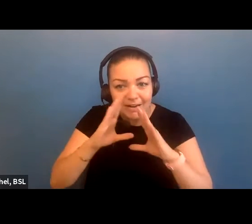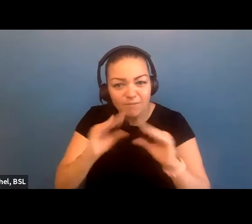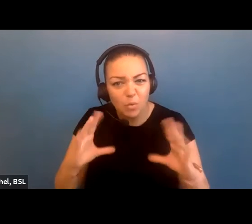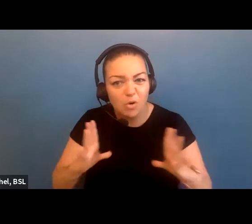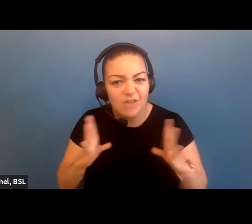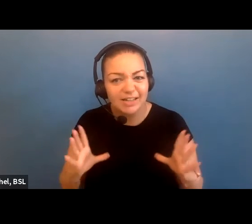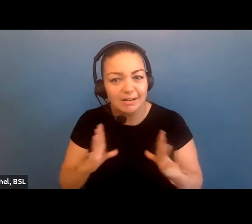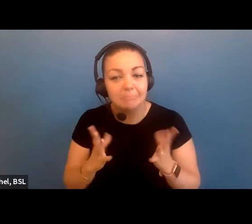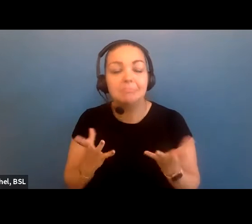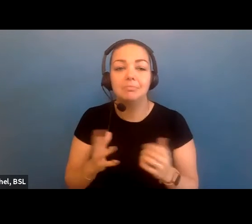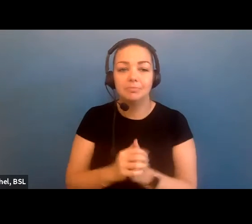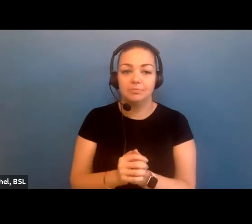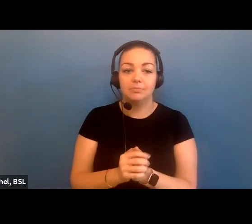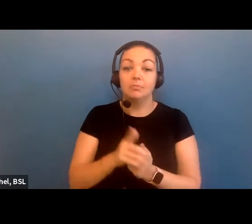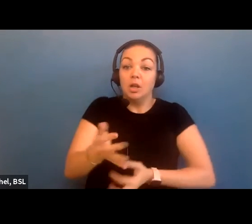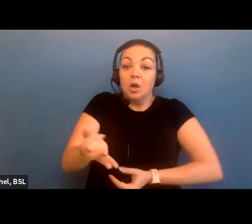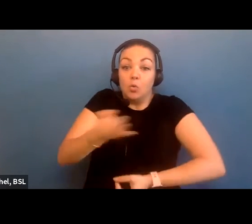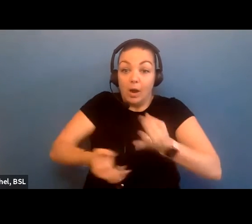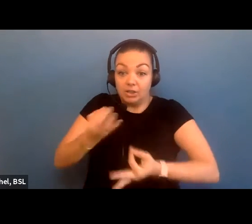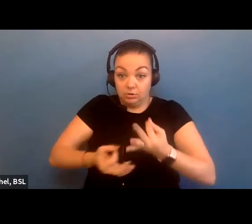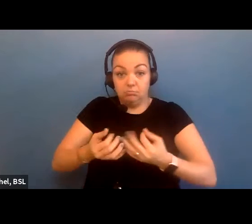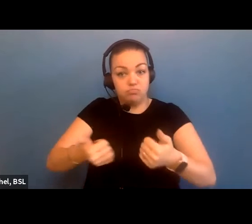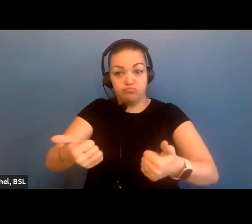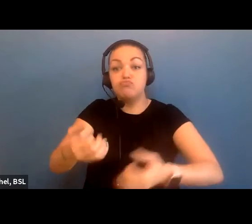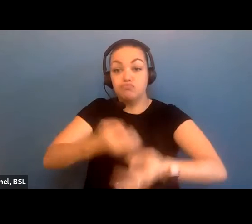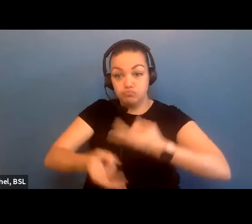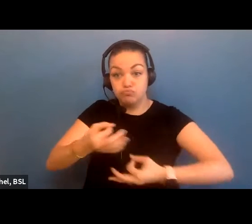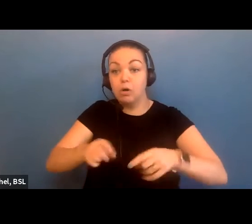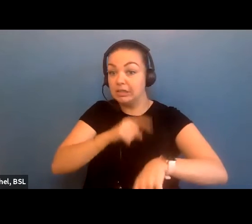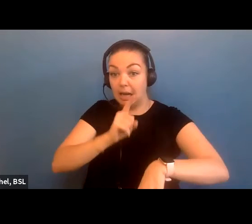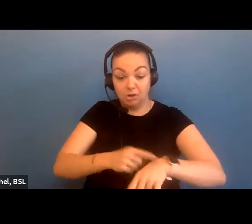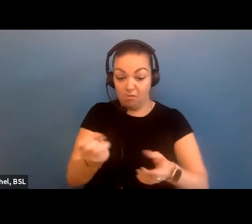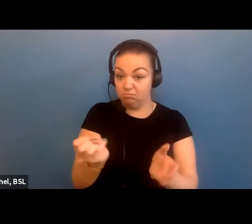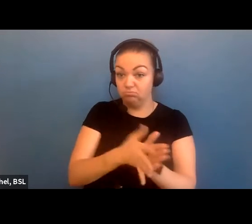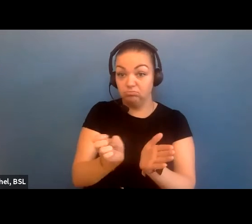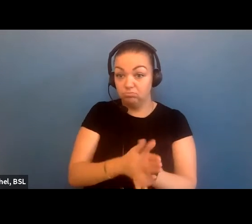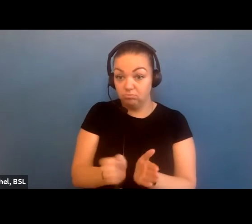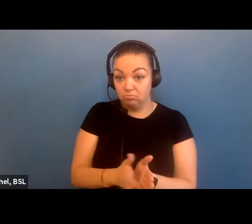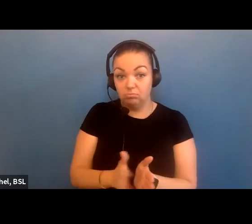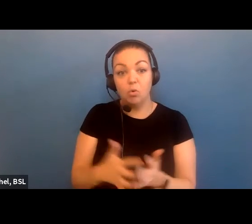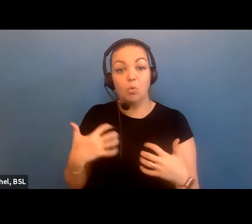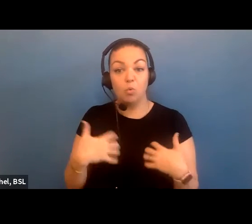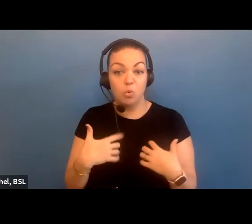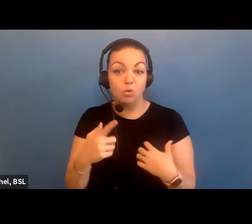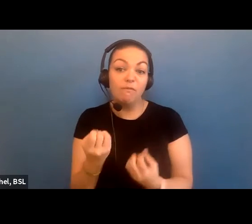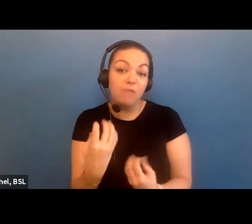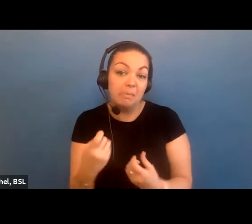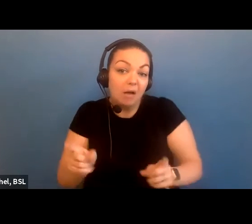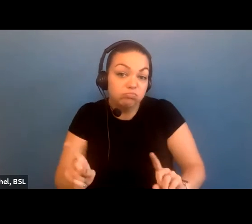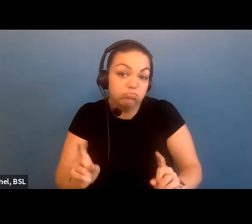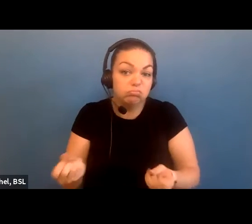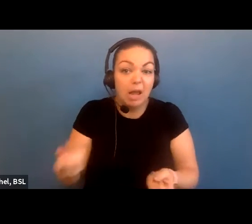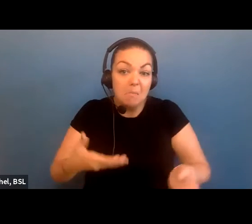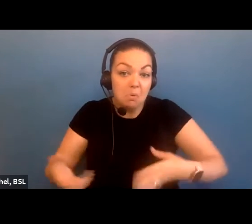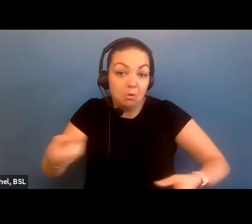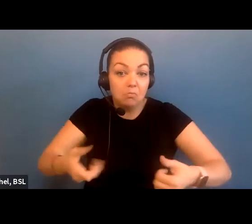that. Question today, please do let us know any questions as we go through the session. We're really interested to hear your feedback and your input. If you put